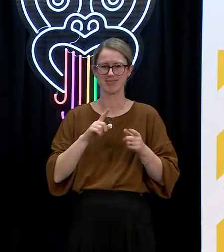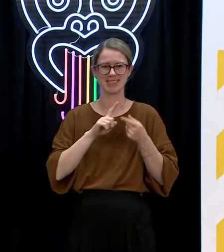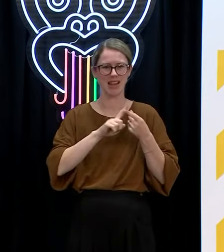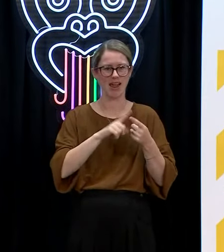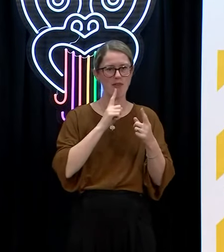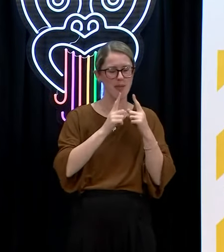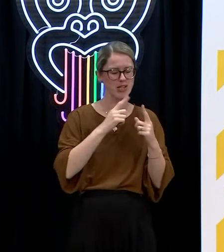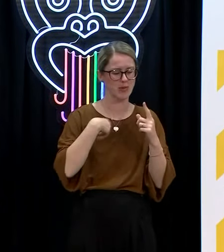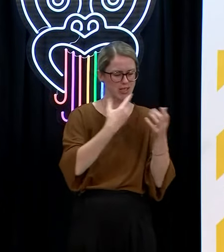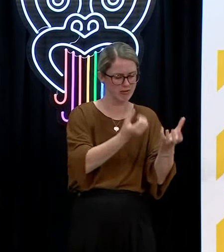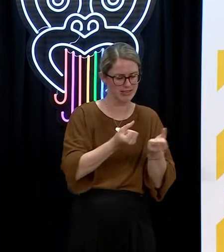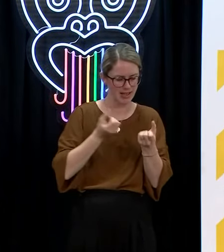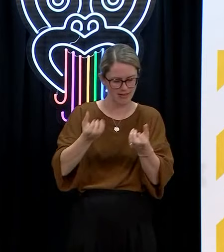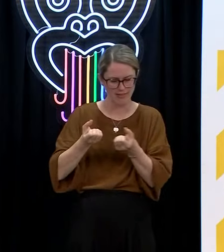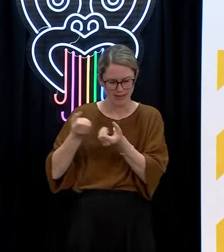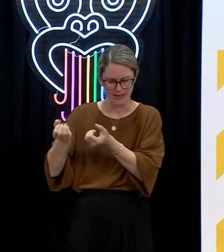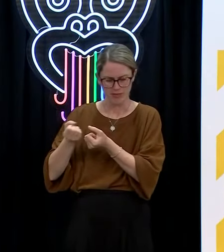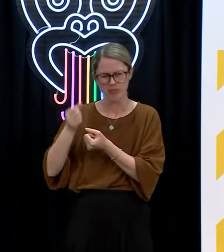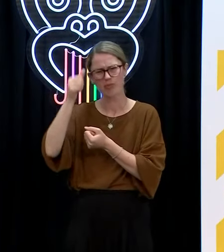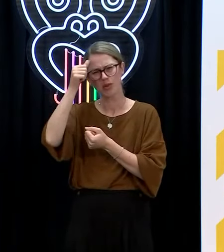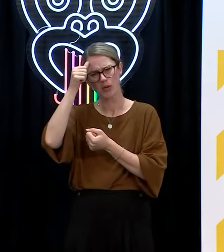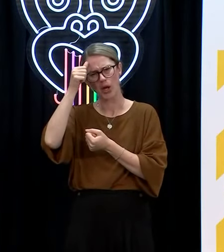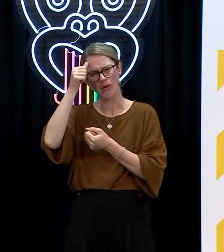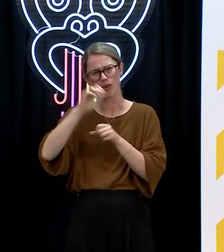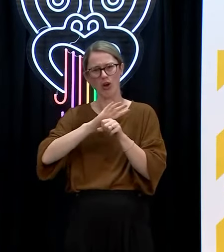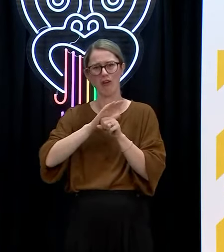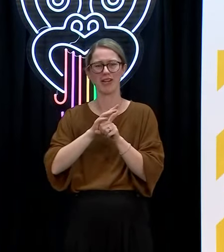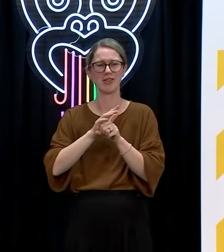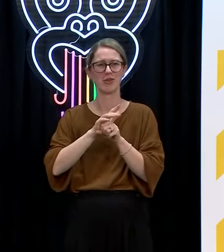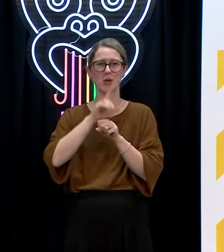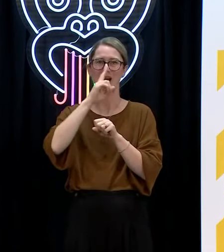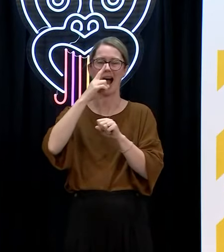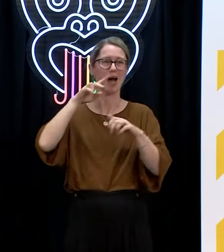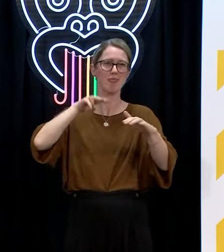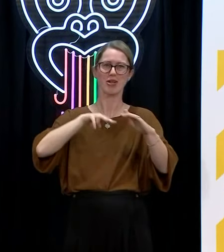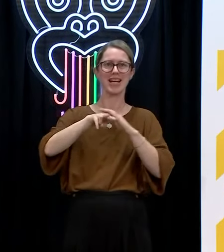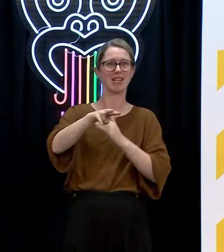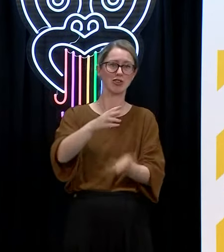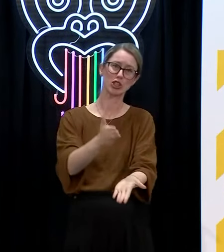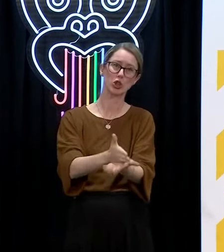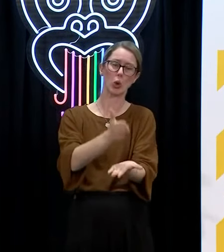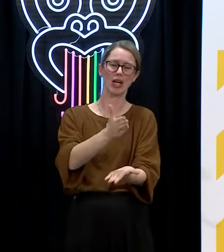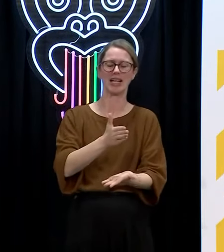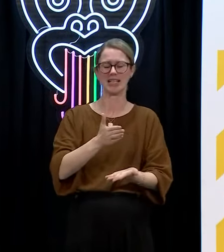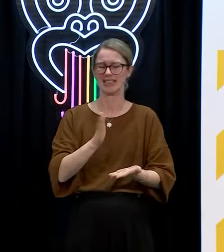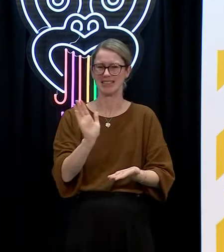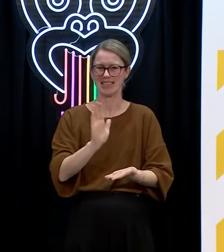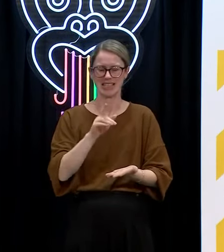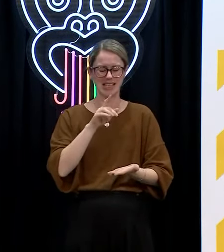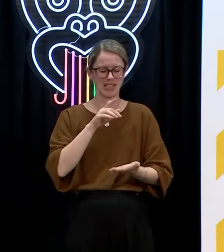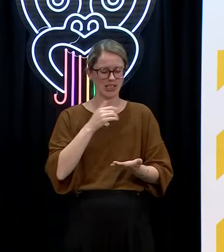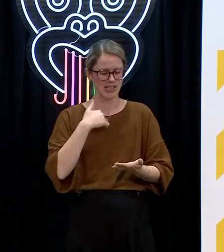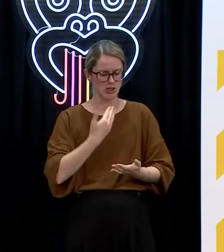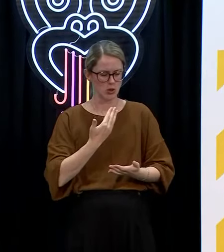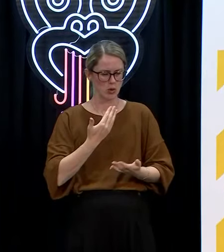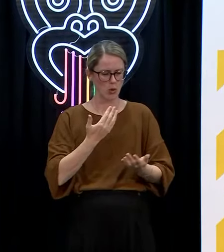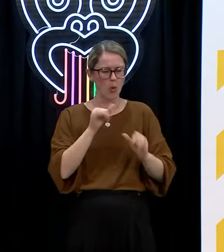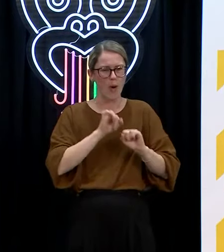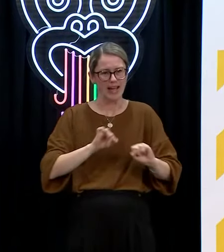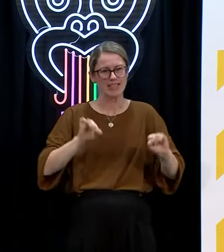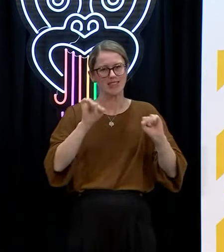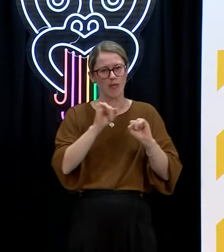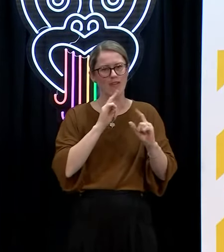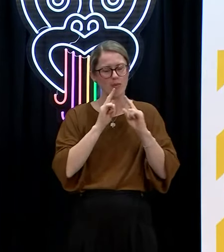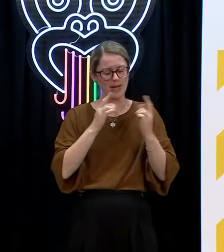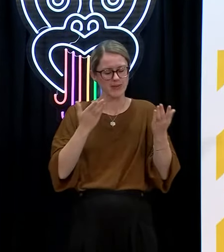course, as we know with the COVID-19 response, there are no certainties here. So you have to review everything every day based on what